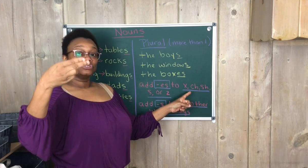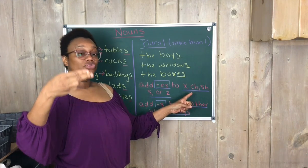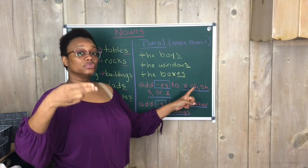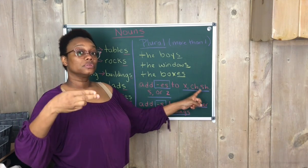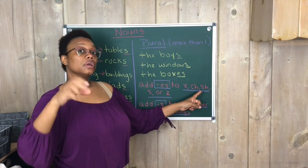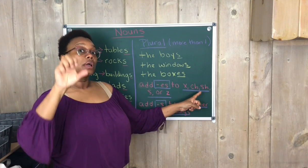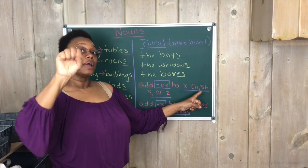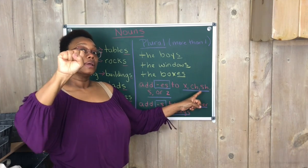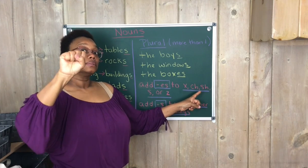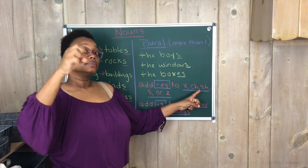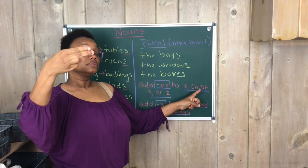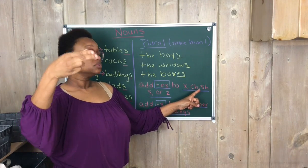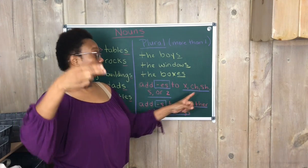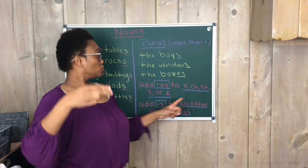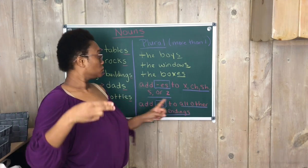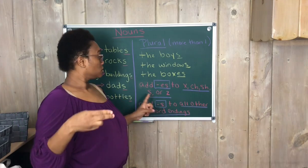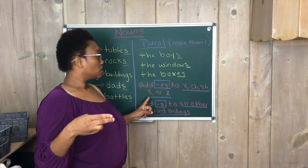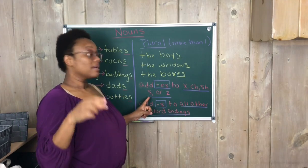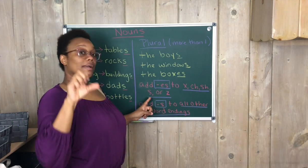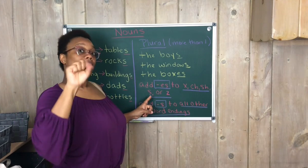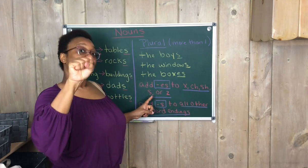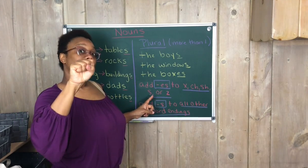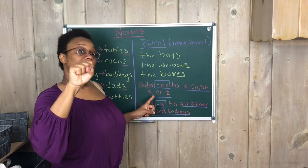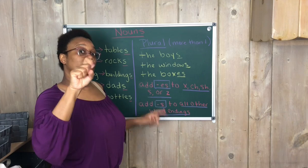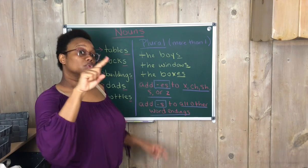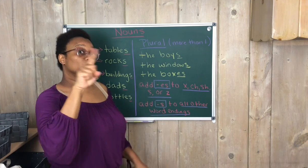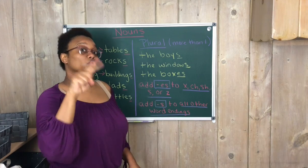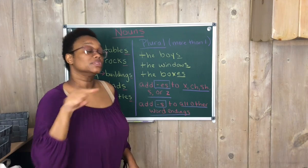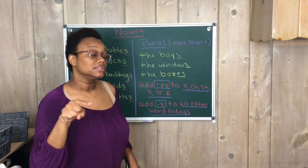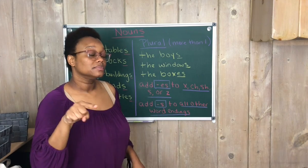CH, SH, S, or Z.